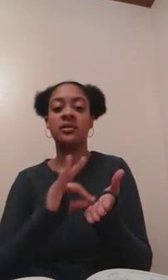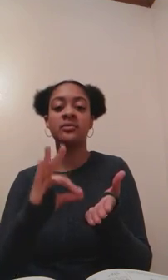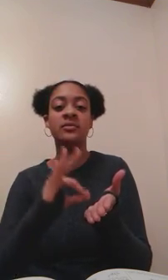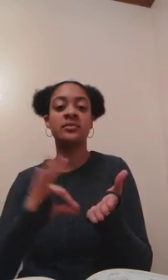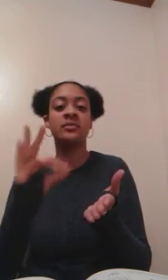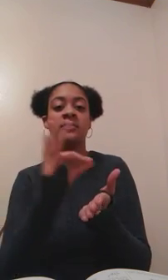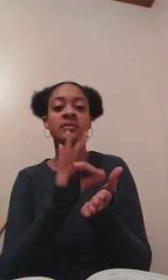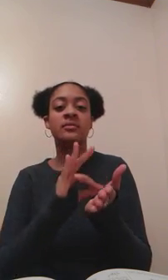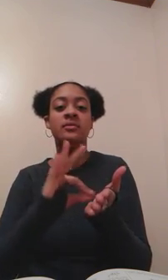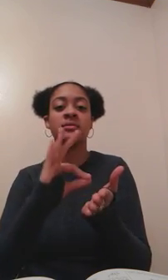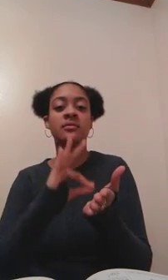sew.